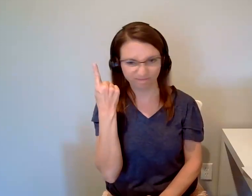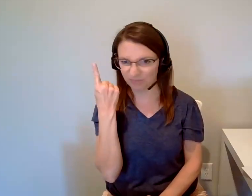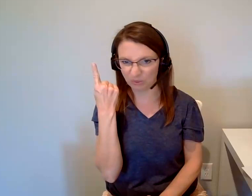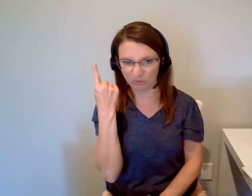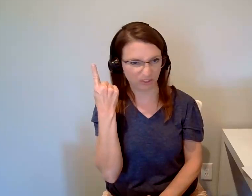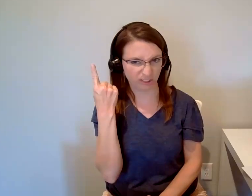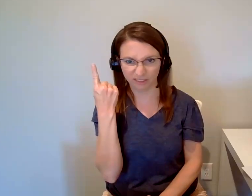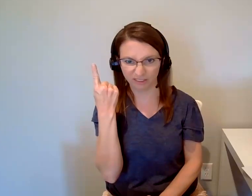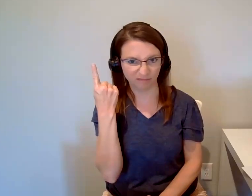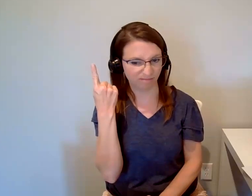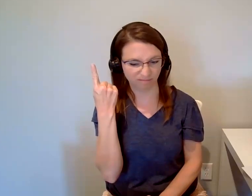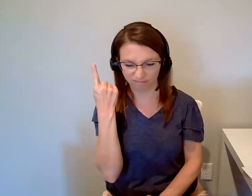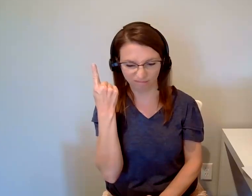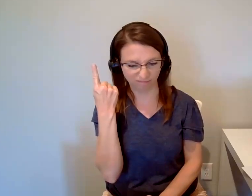don't understand,